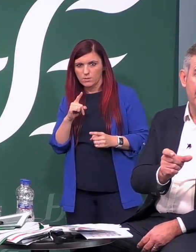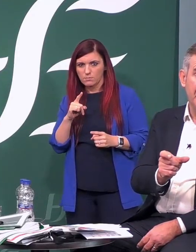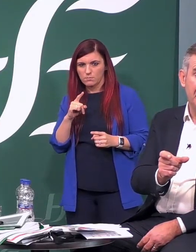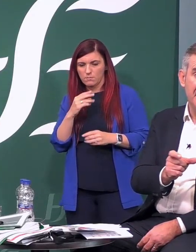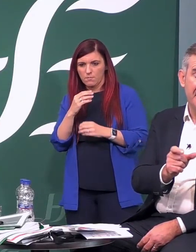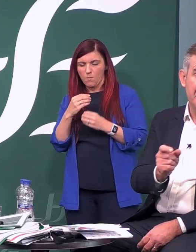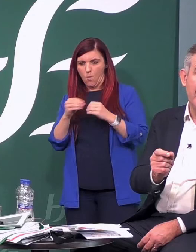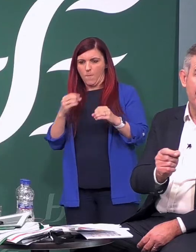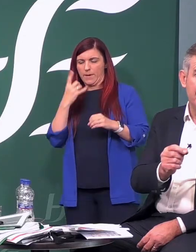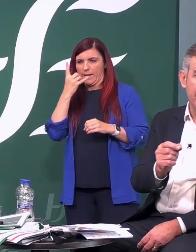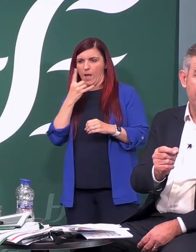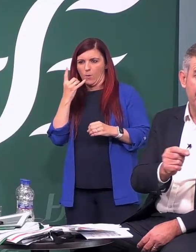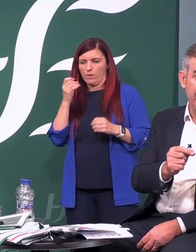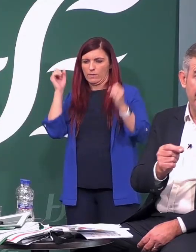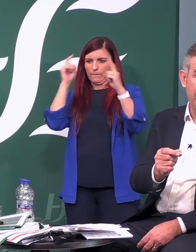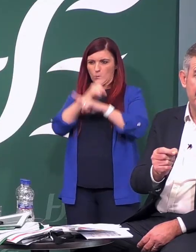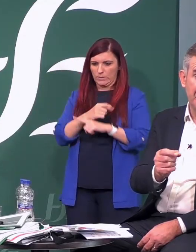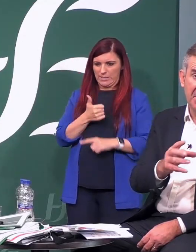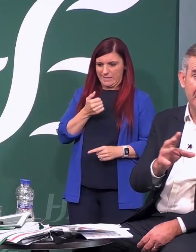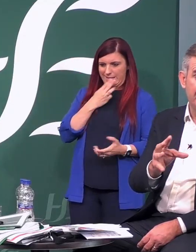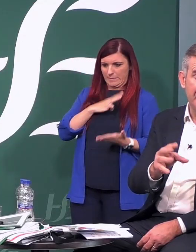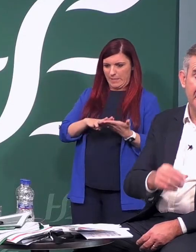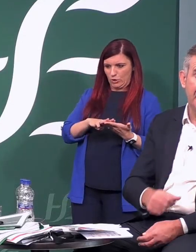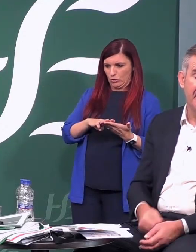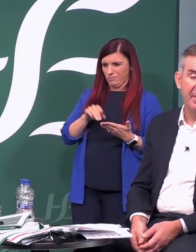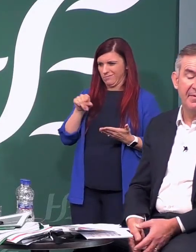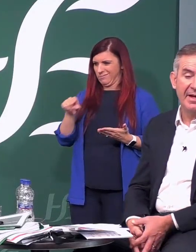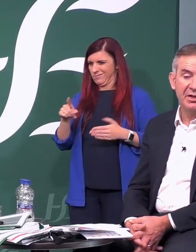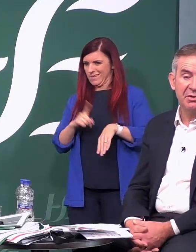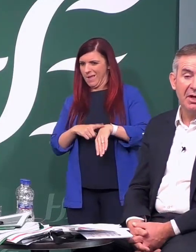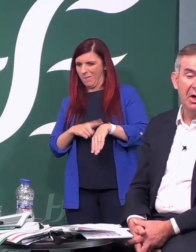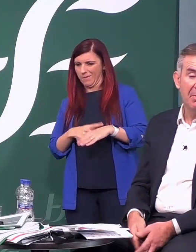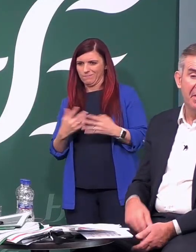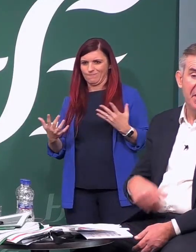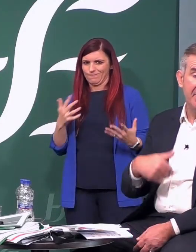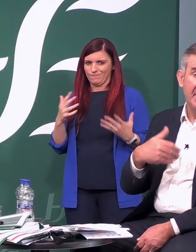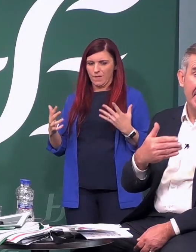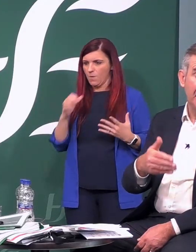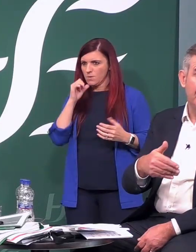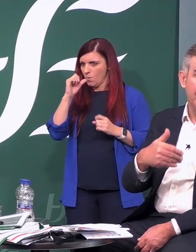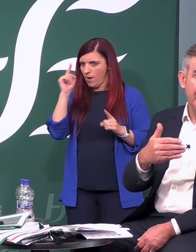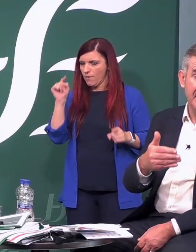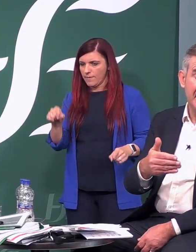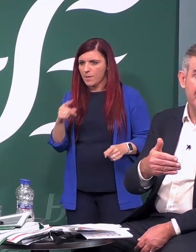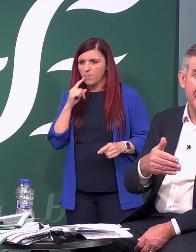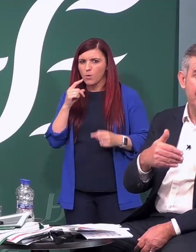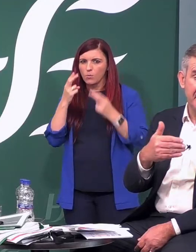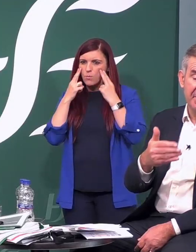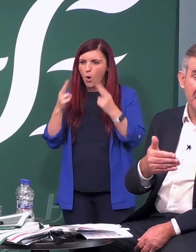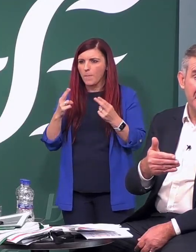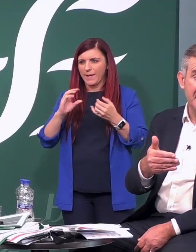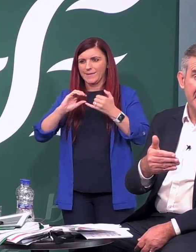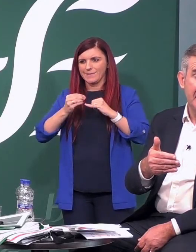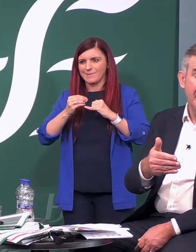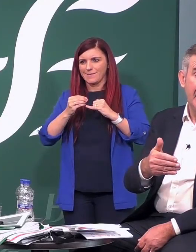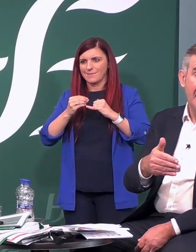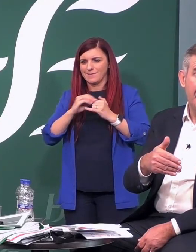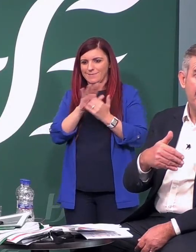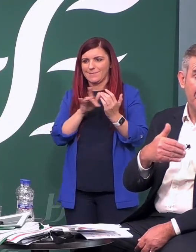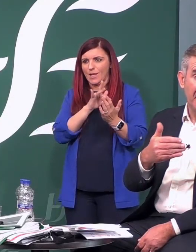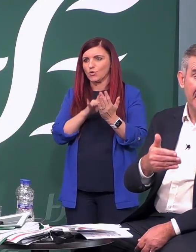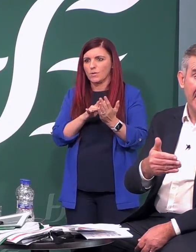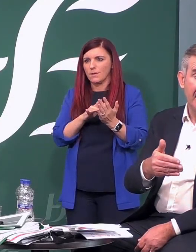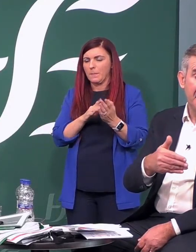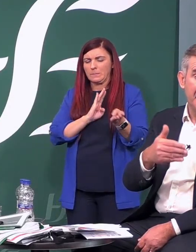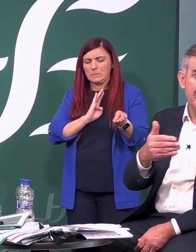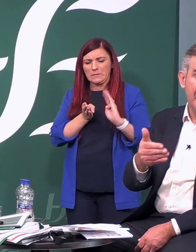hour confusion. Obviously, apologies to anyone if that was to occur. Not aware of that issue. But in general, yeah, look, the testing centres are very busy.